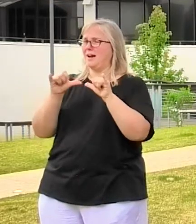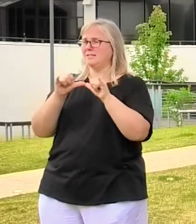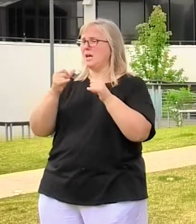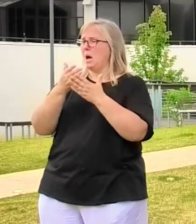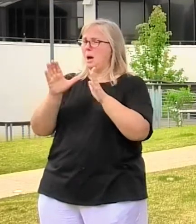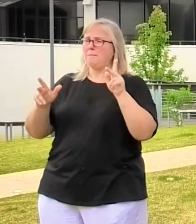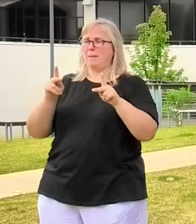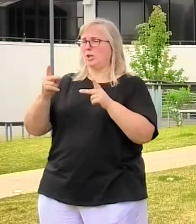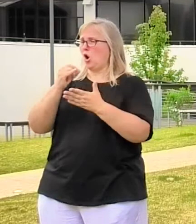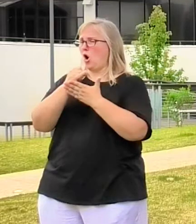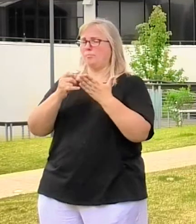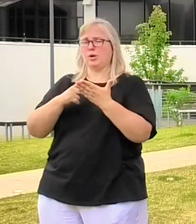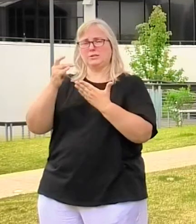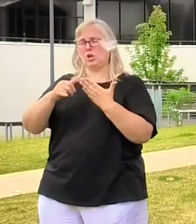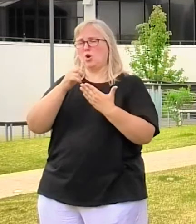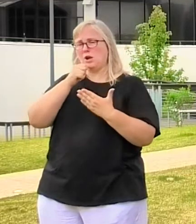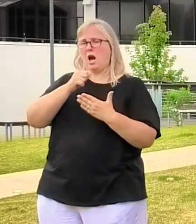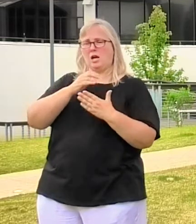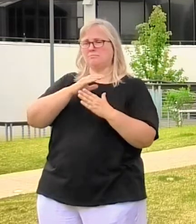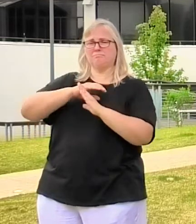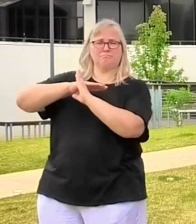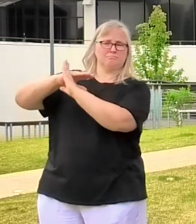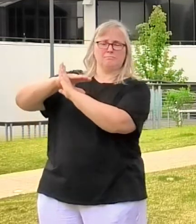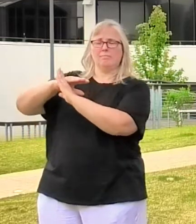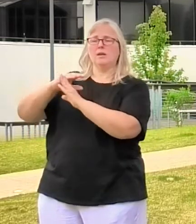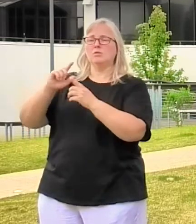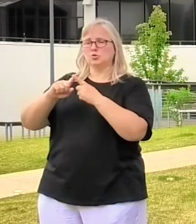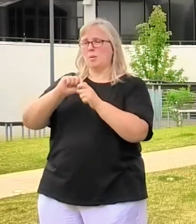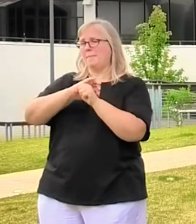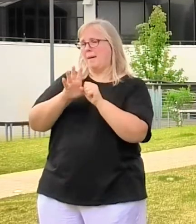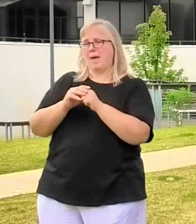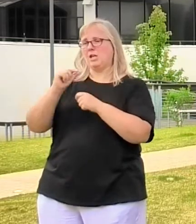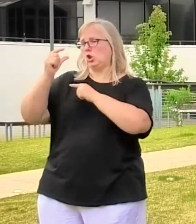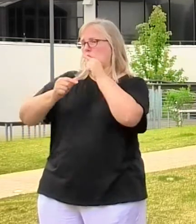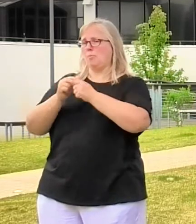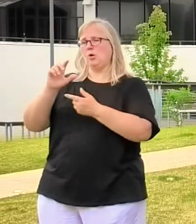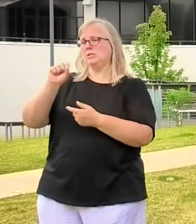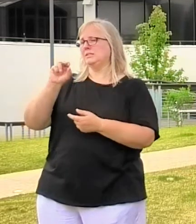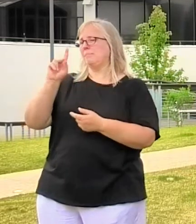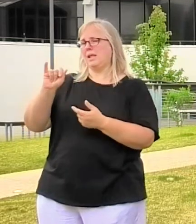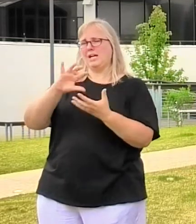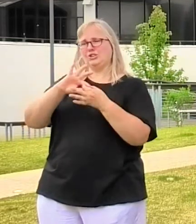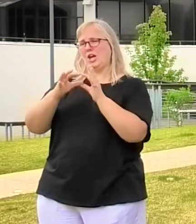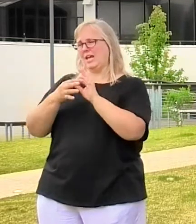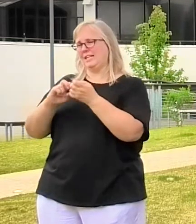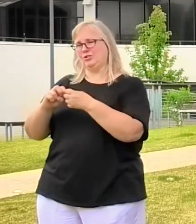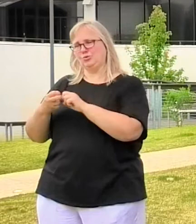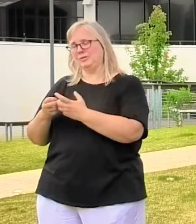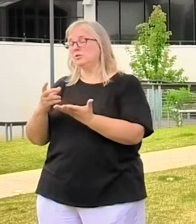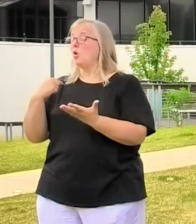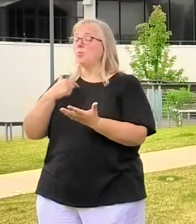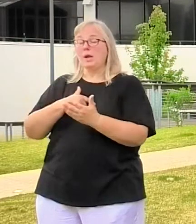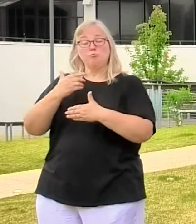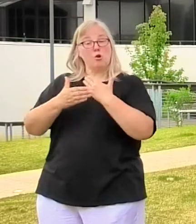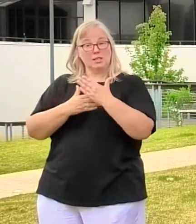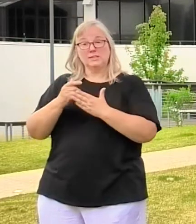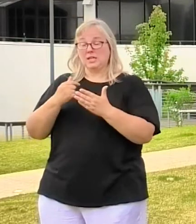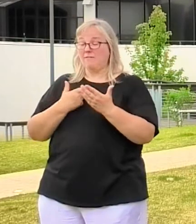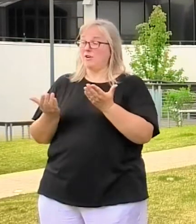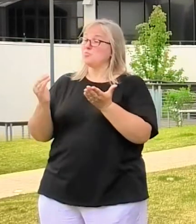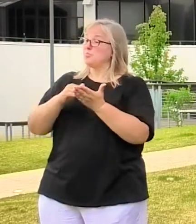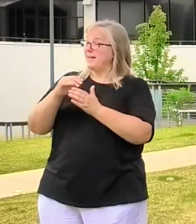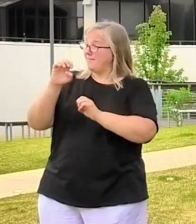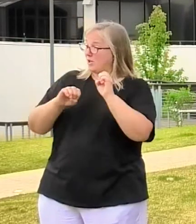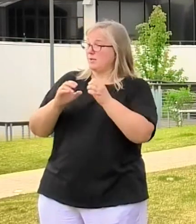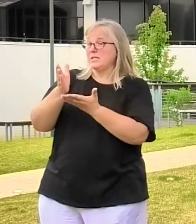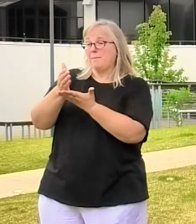not immune to the pandemic and global supply chain issues. So we are in the process of reevaluating the budget for the